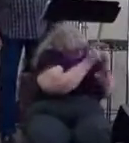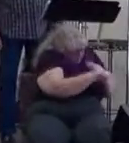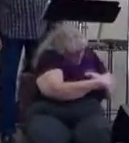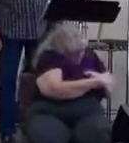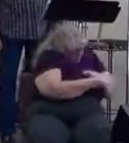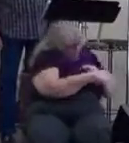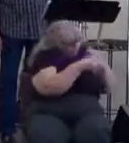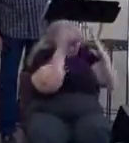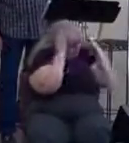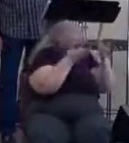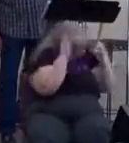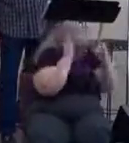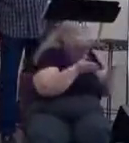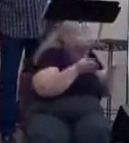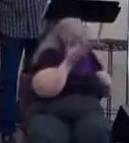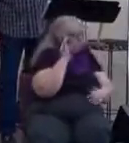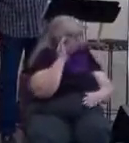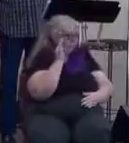and teaching, people.